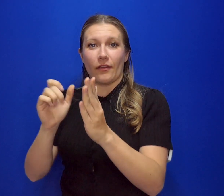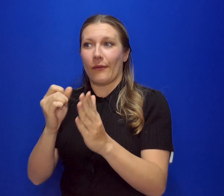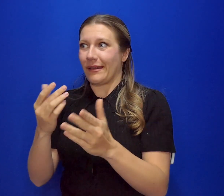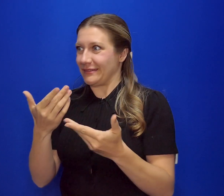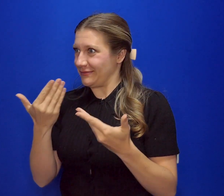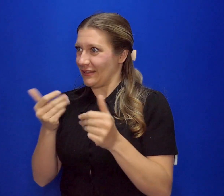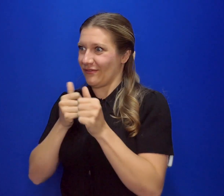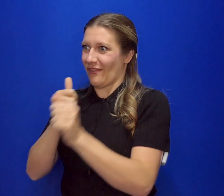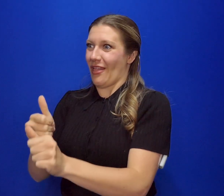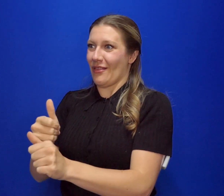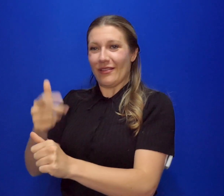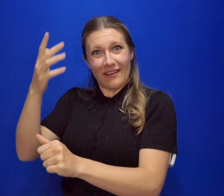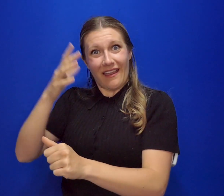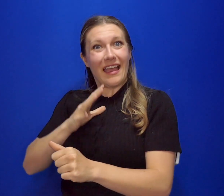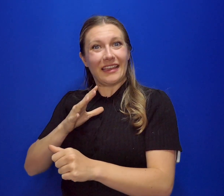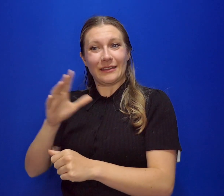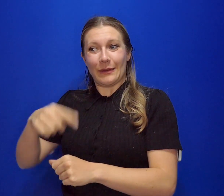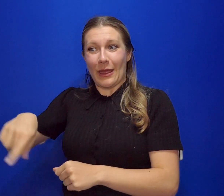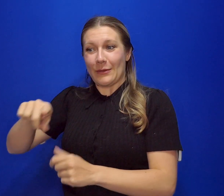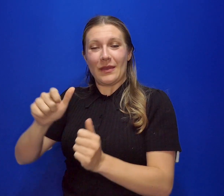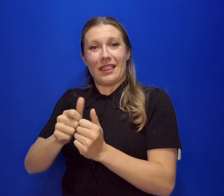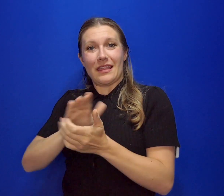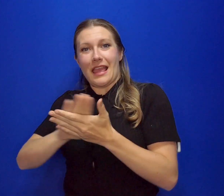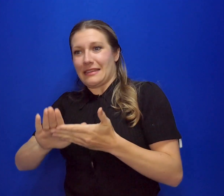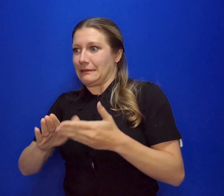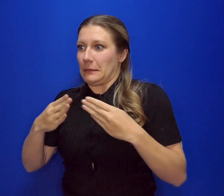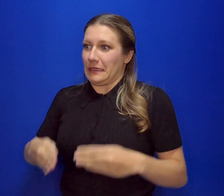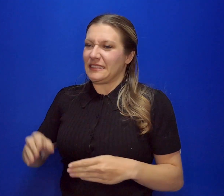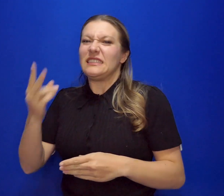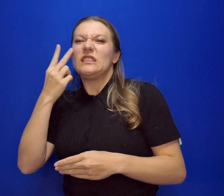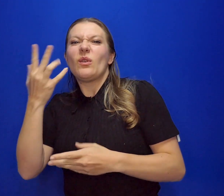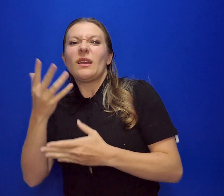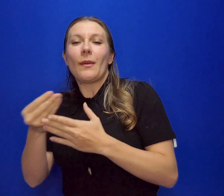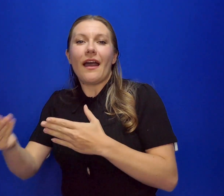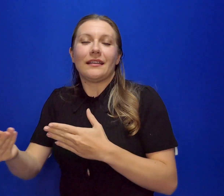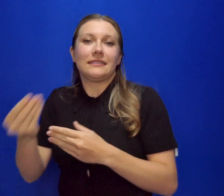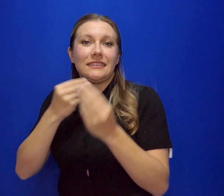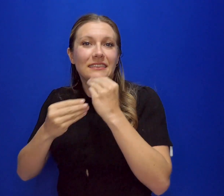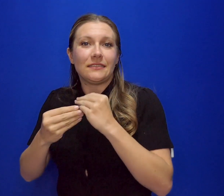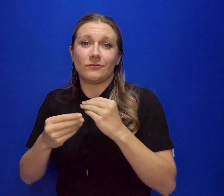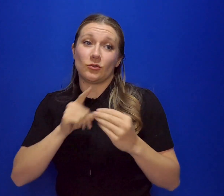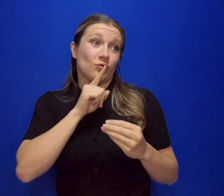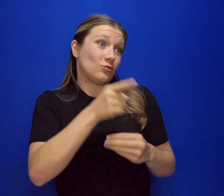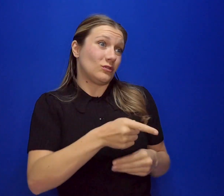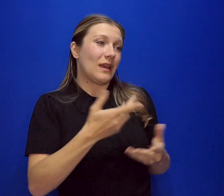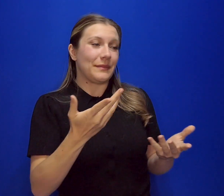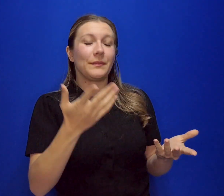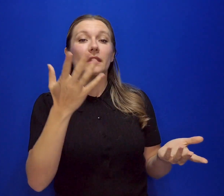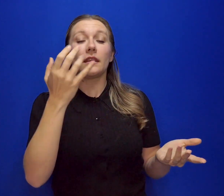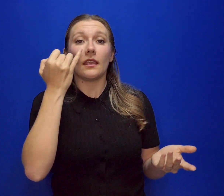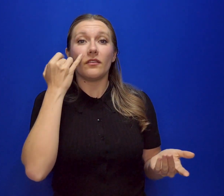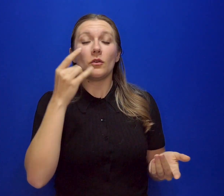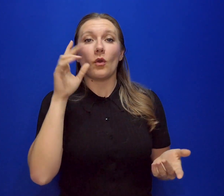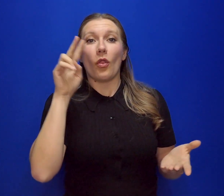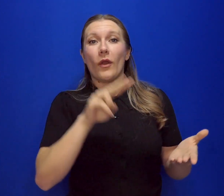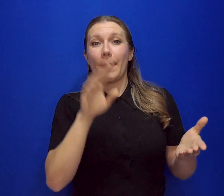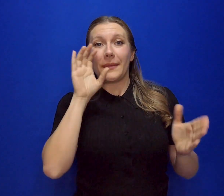the guy around with the nice calves and see what he buys. You know what I mean? Sure. I mean, if you look at pictures, I